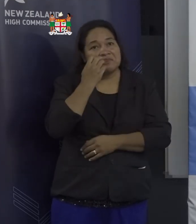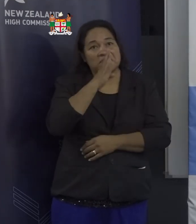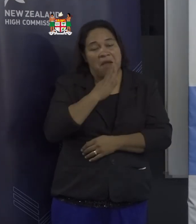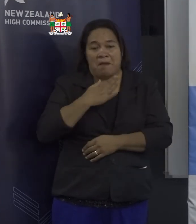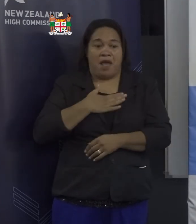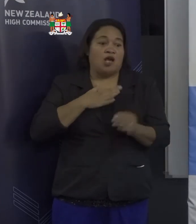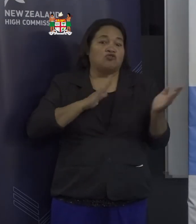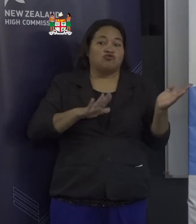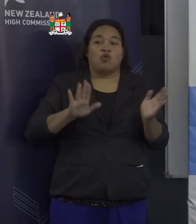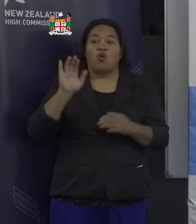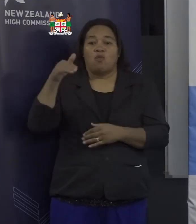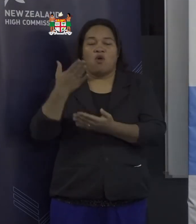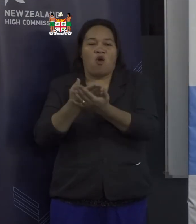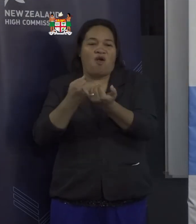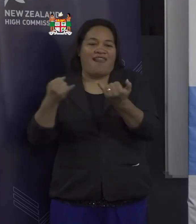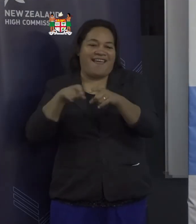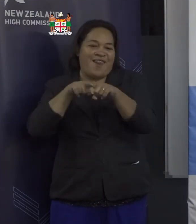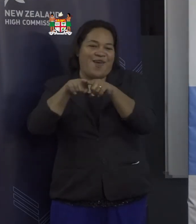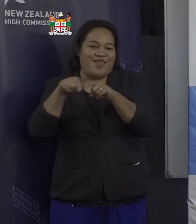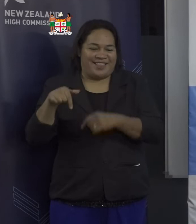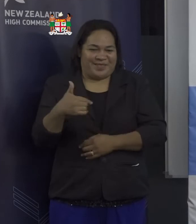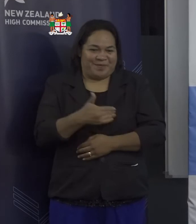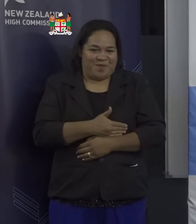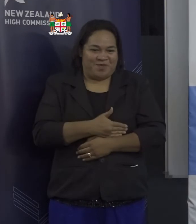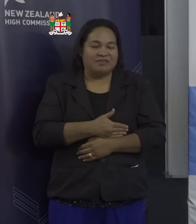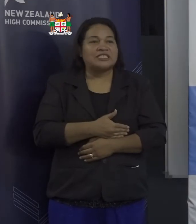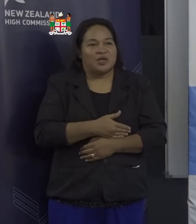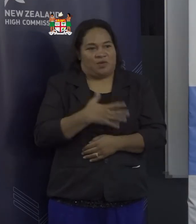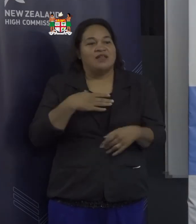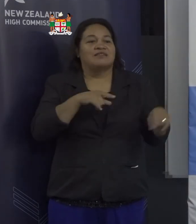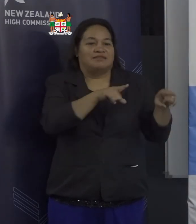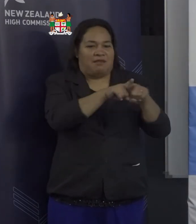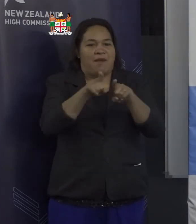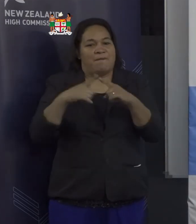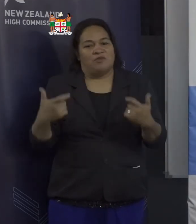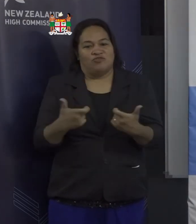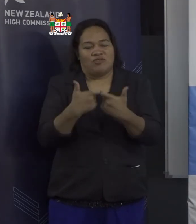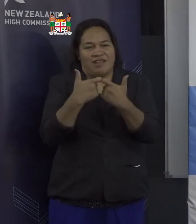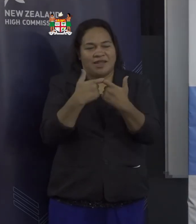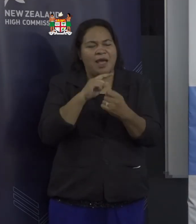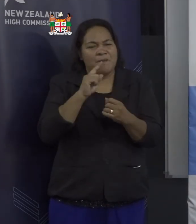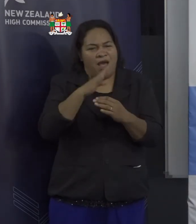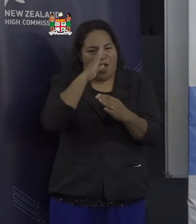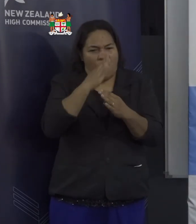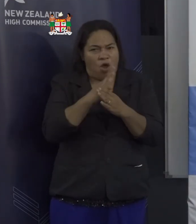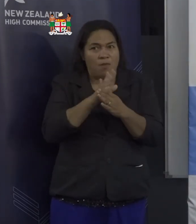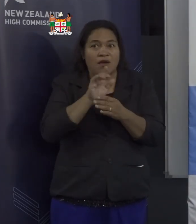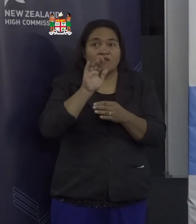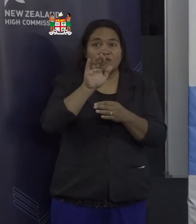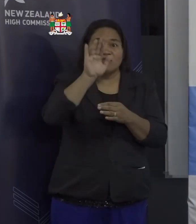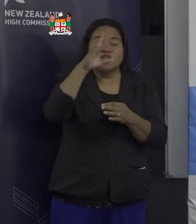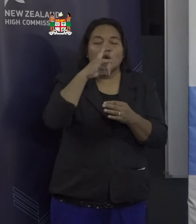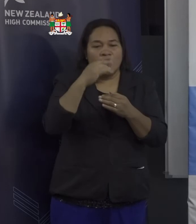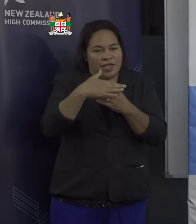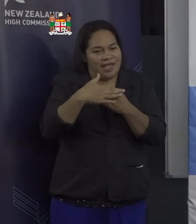My children are at home doing online learning this morning, so we're all living the same journey, but I do hope that it is not too far in the future where we will be able to